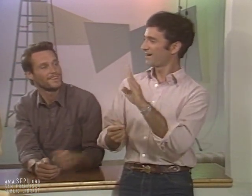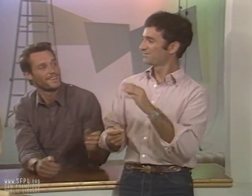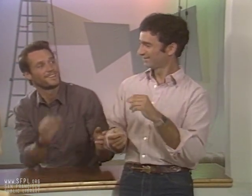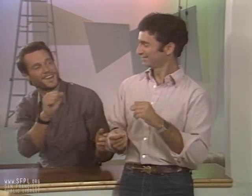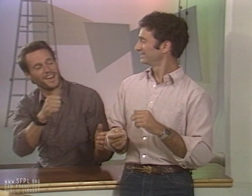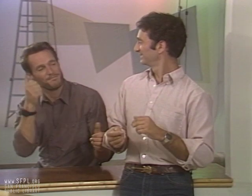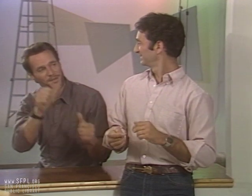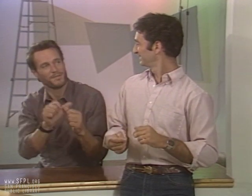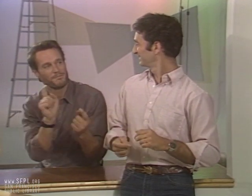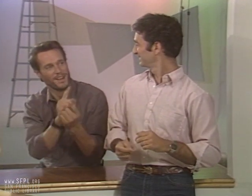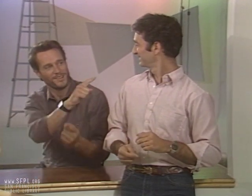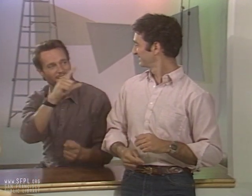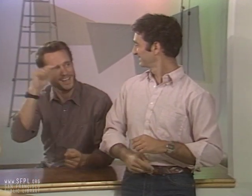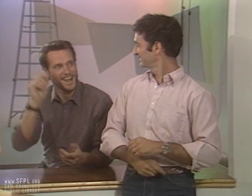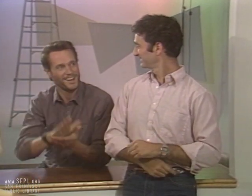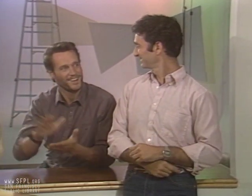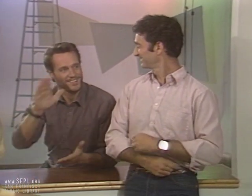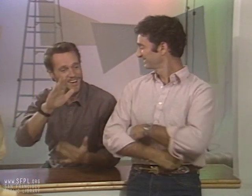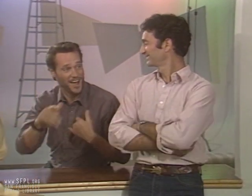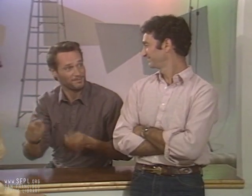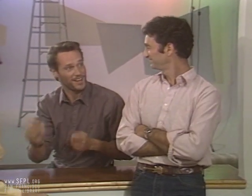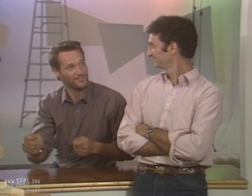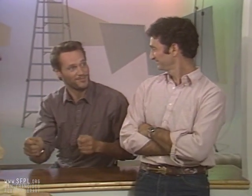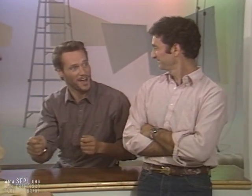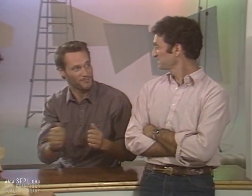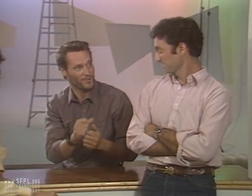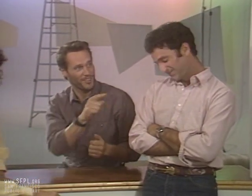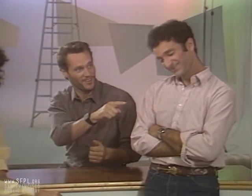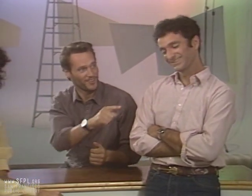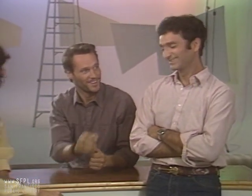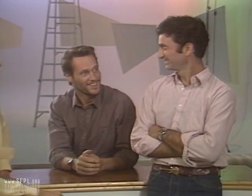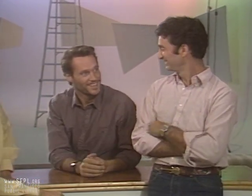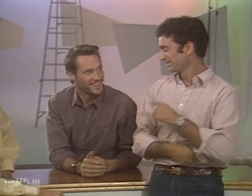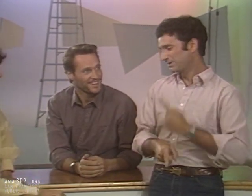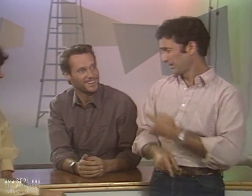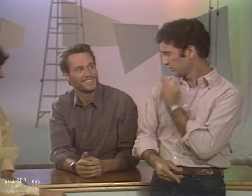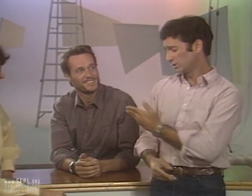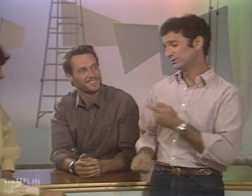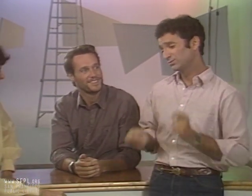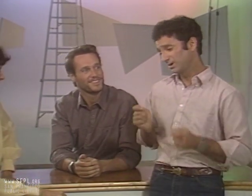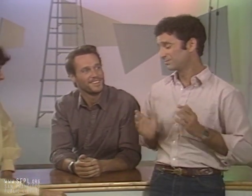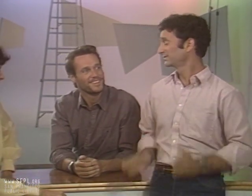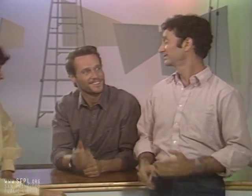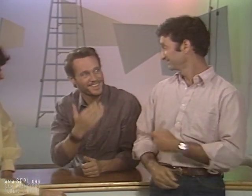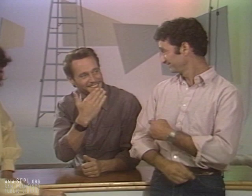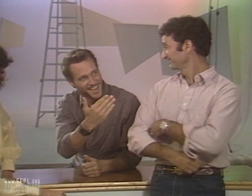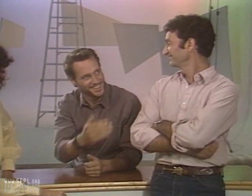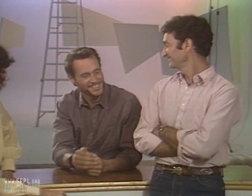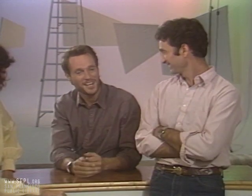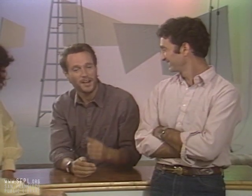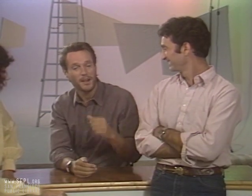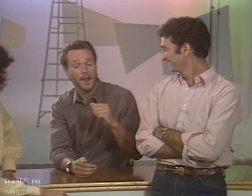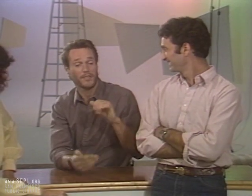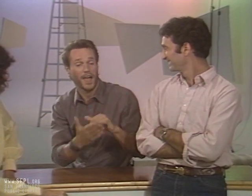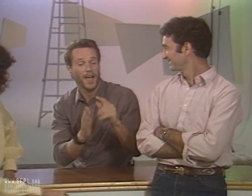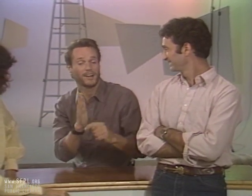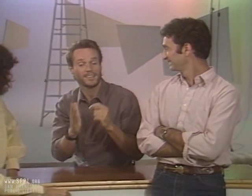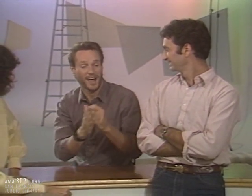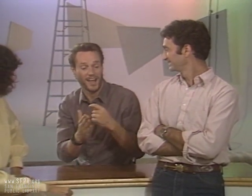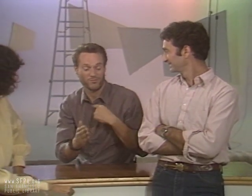met Bob. Yeah, I remember. We met at Gallaudet College. I played drums with you. You were a good drummer. Thanks. When we met, I